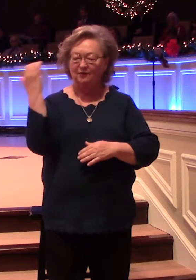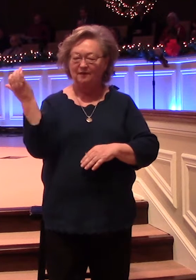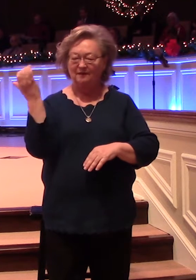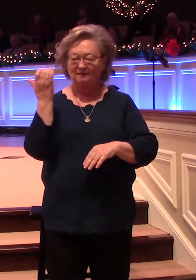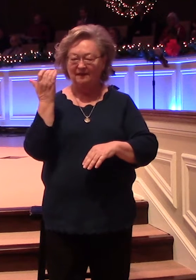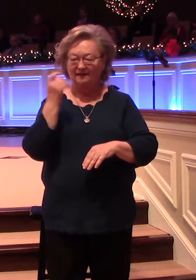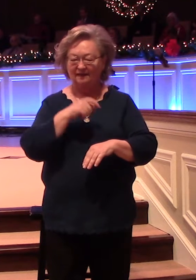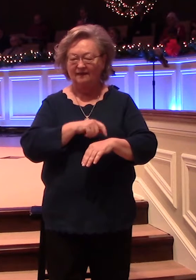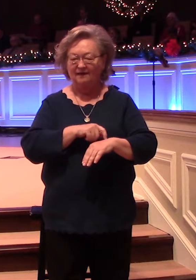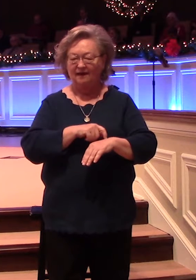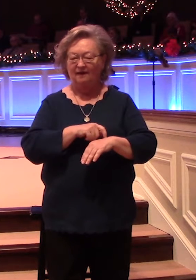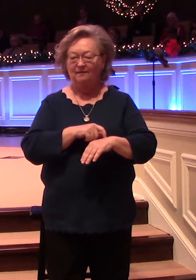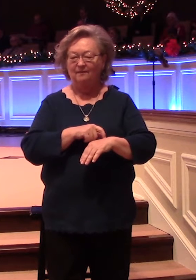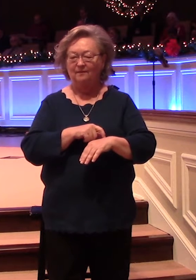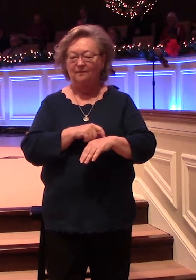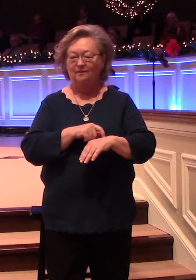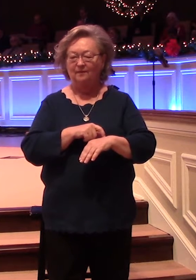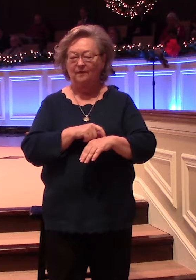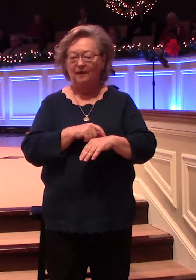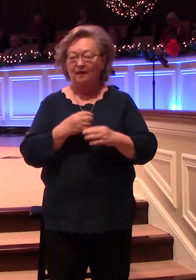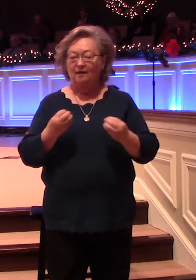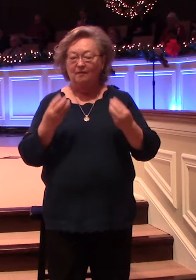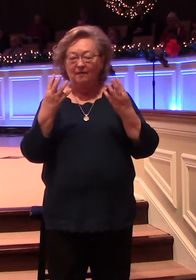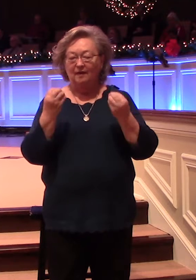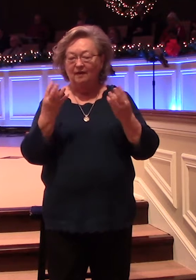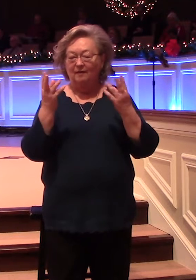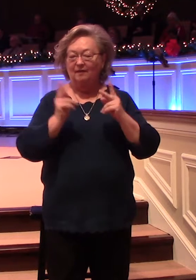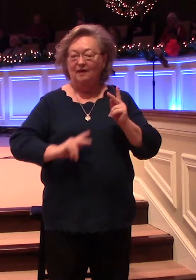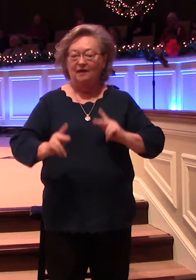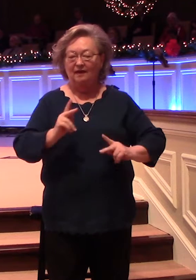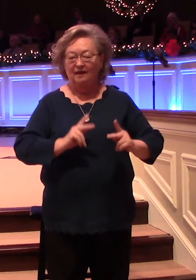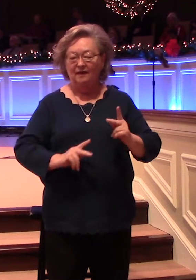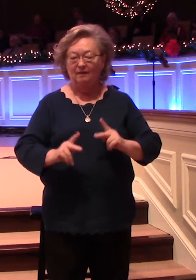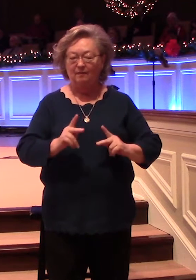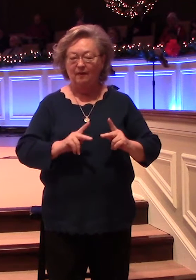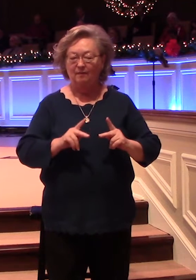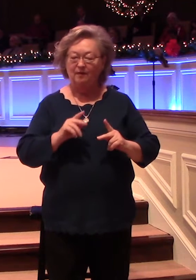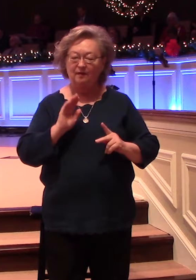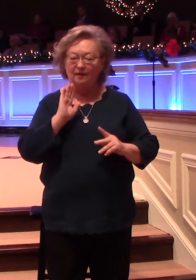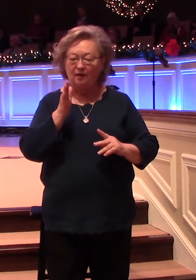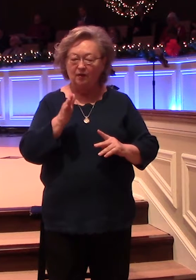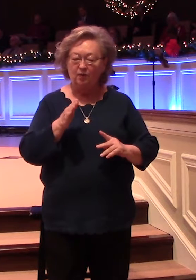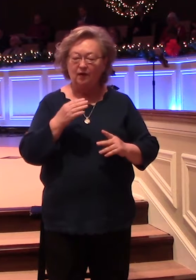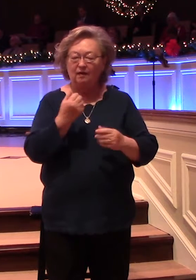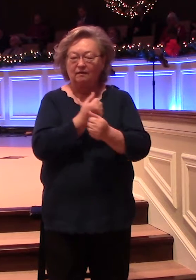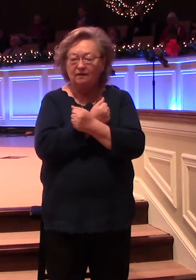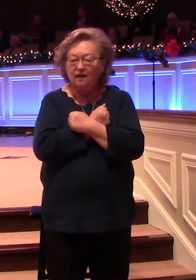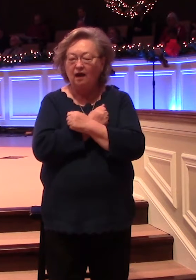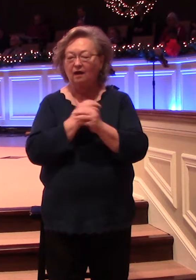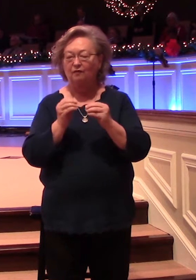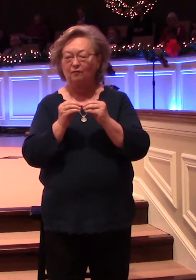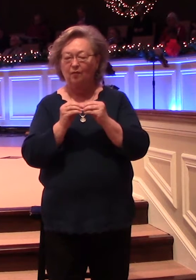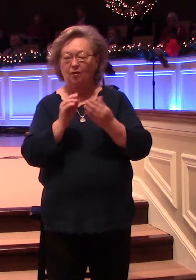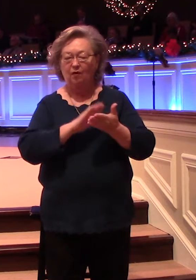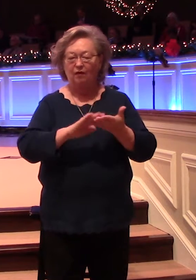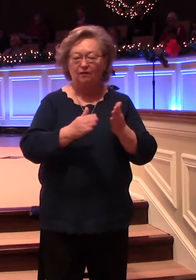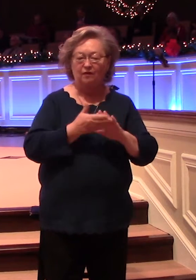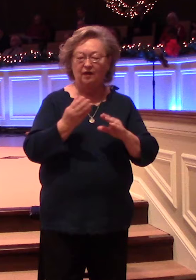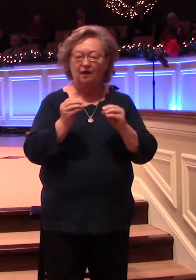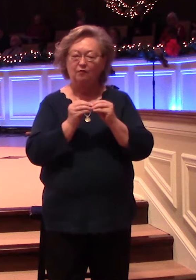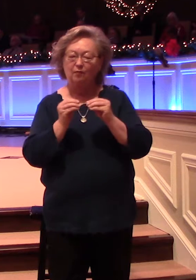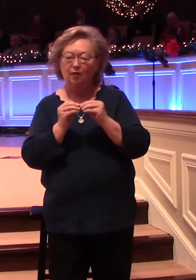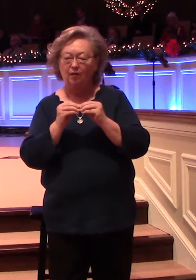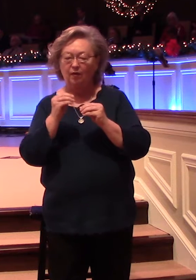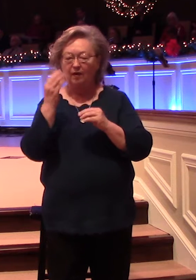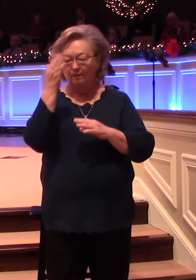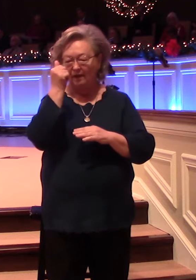people, including myself, will love more, who give more, and it's always on our mind. Father God, I just